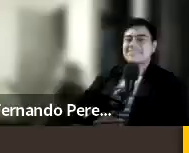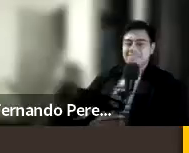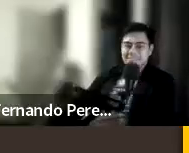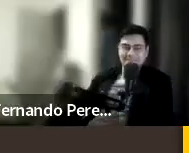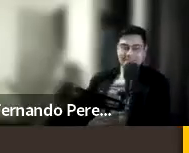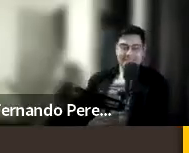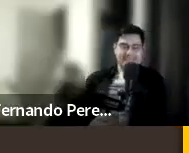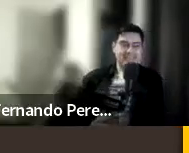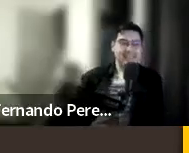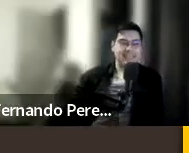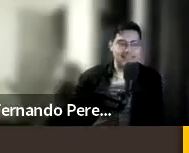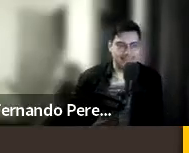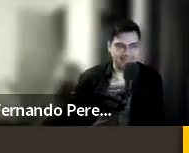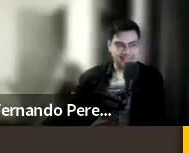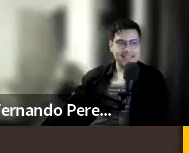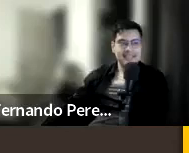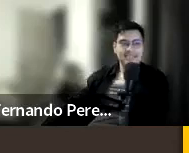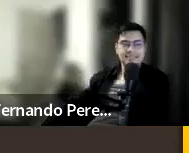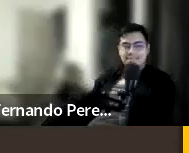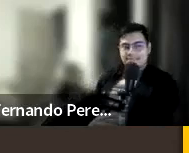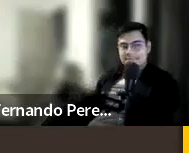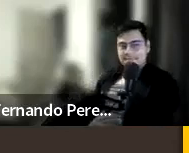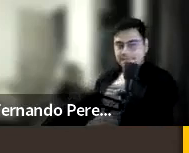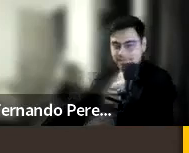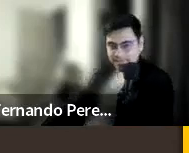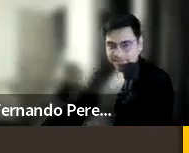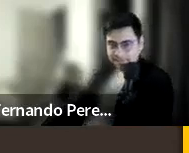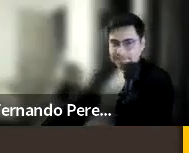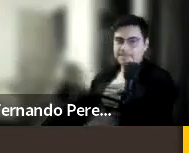organization complete. Is